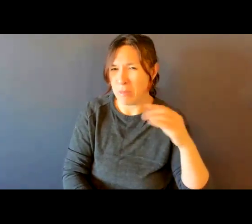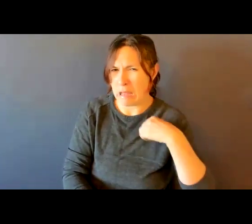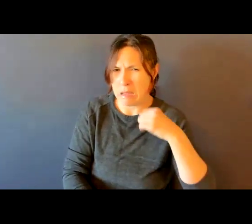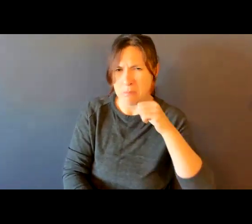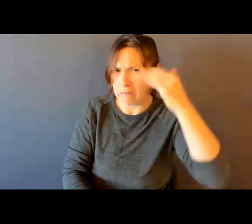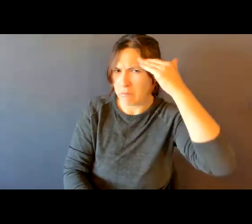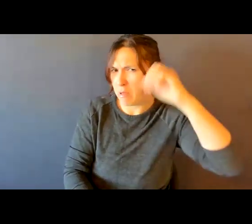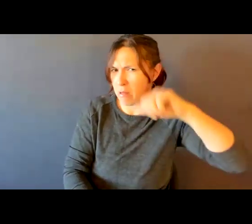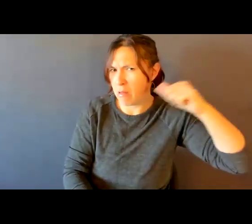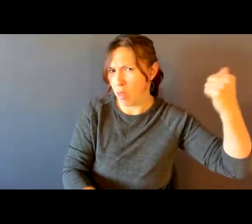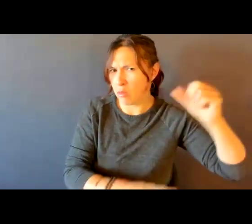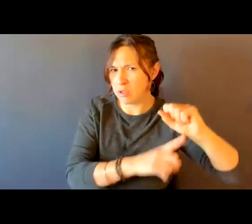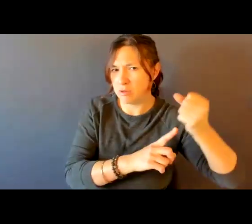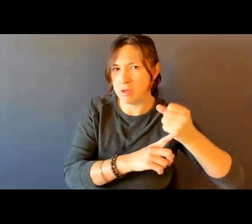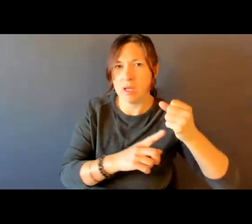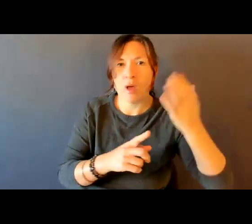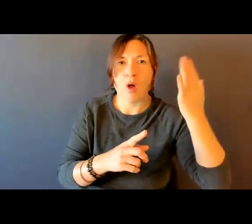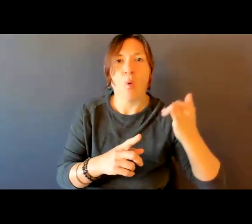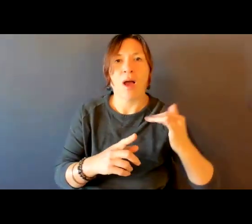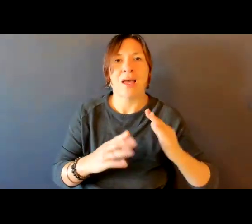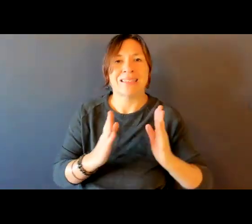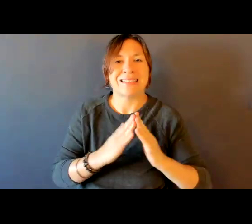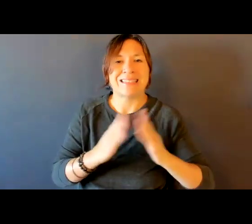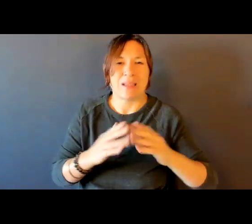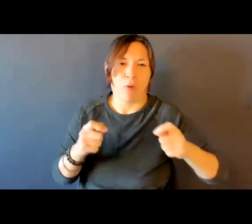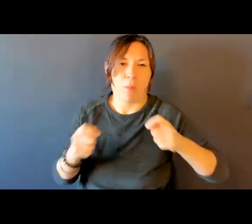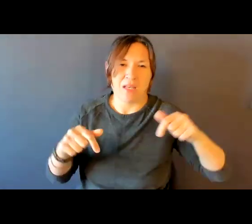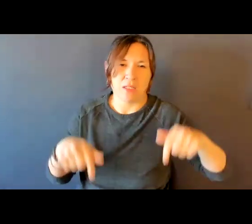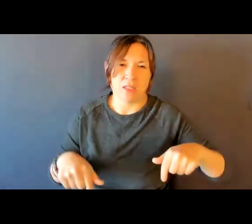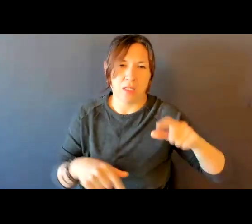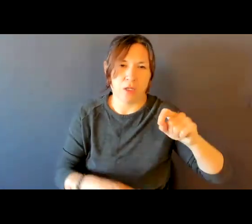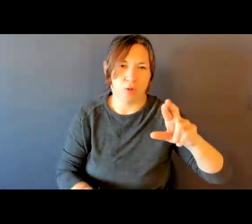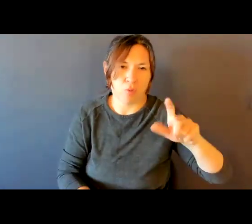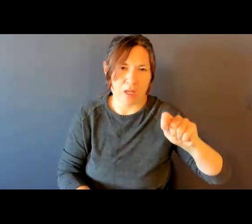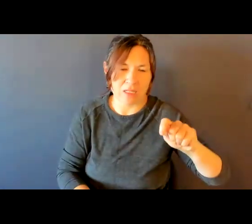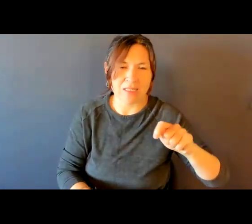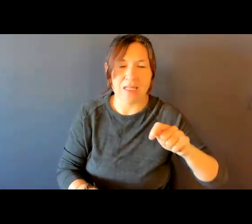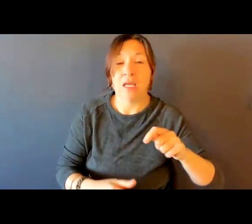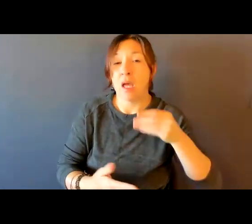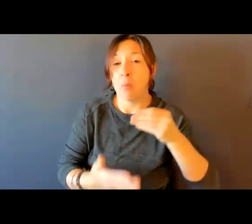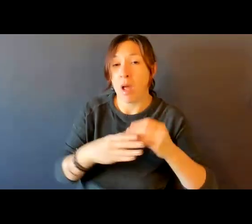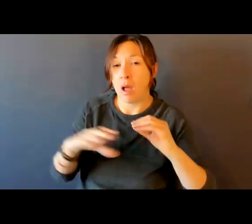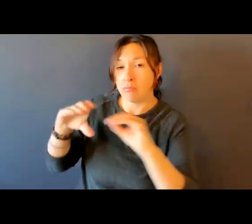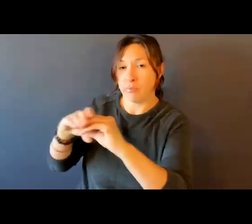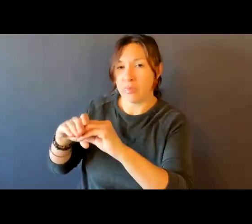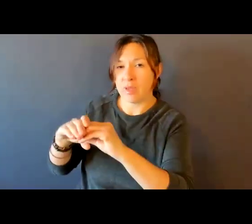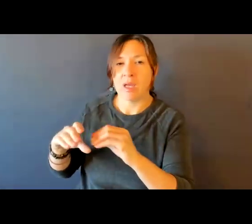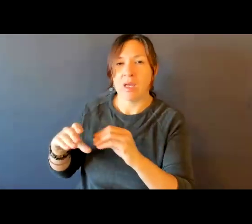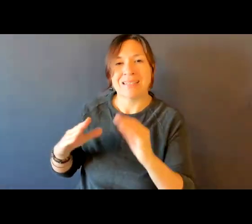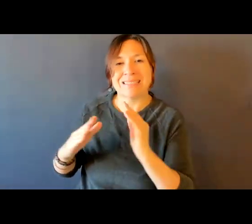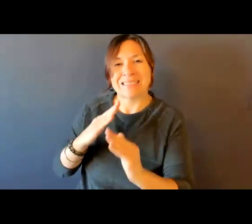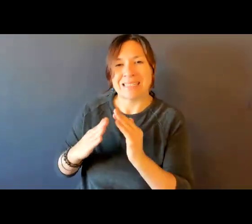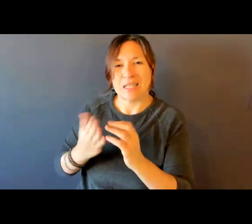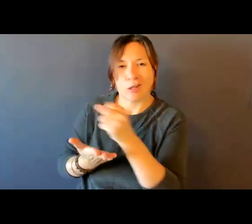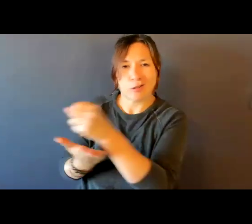is this is going to be a city managed trust. So the money will sit with the Treasury, and we will